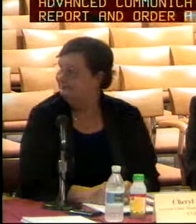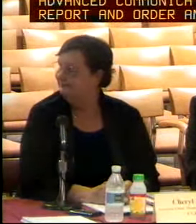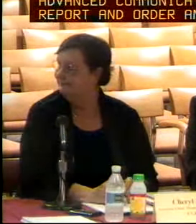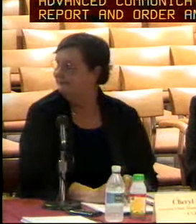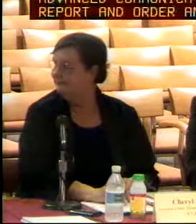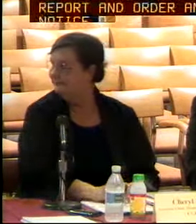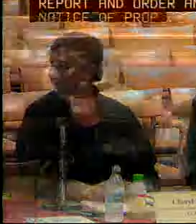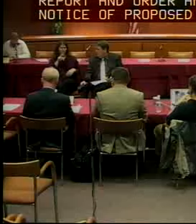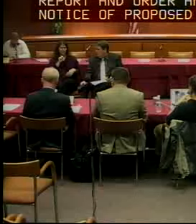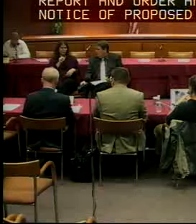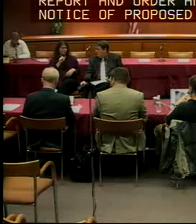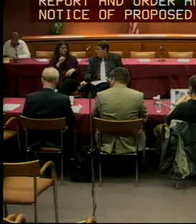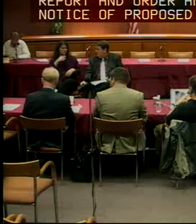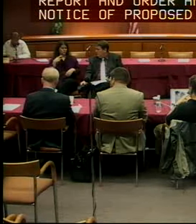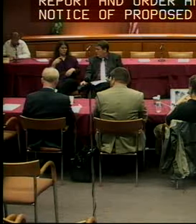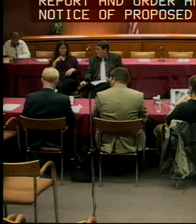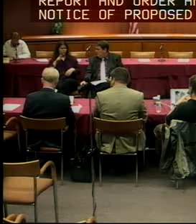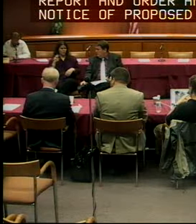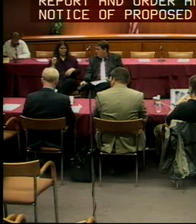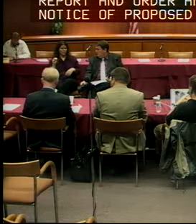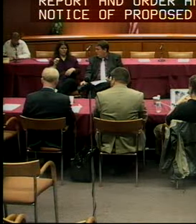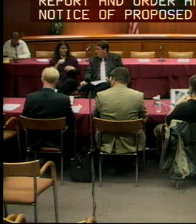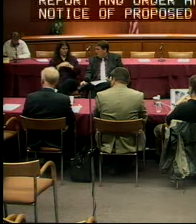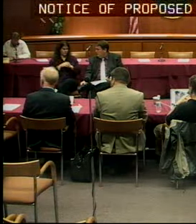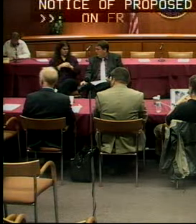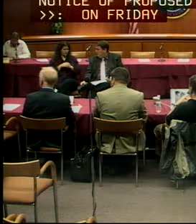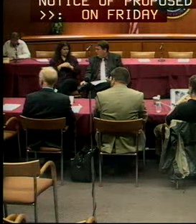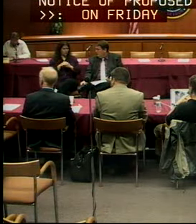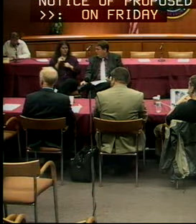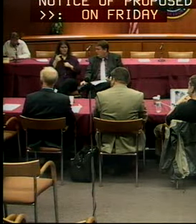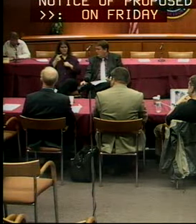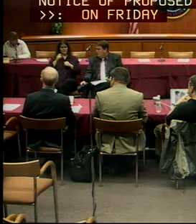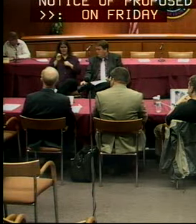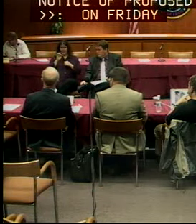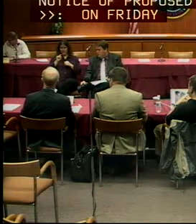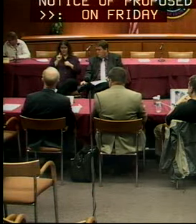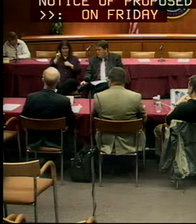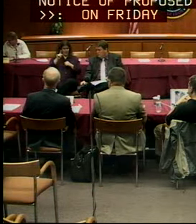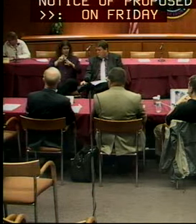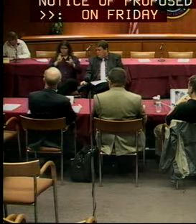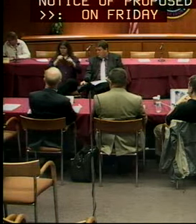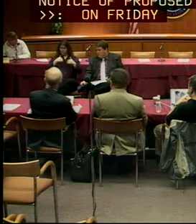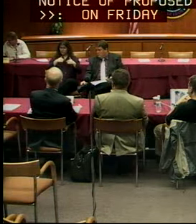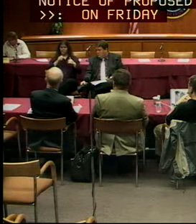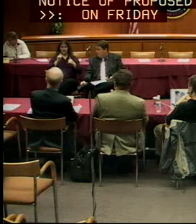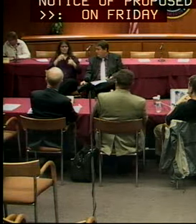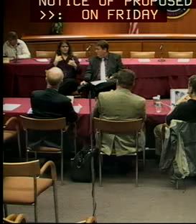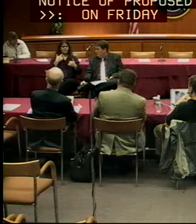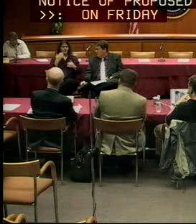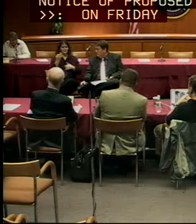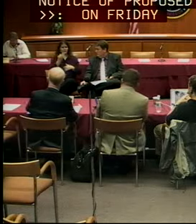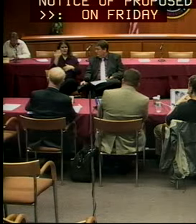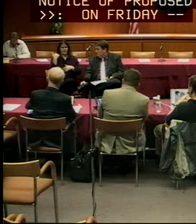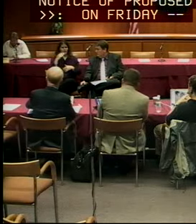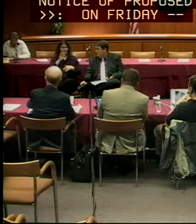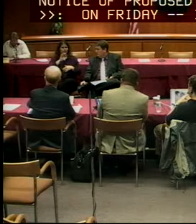on Friday, am I on the microphone on? Yeah, good. Okay, on Friday, the FCC released